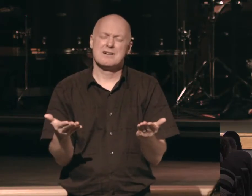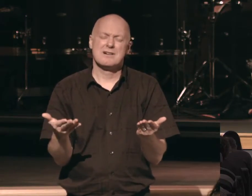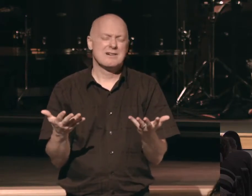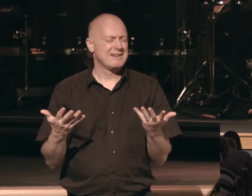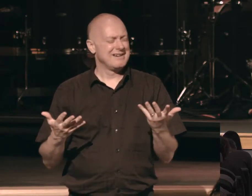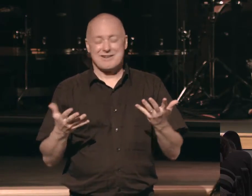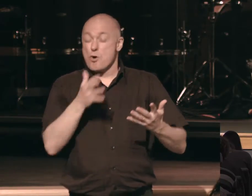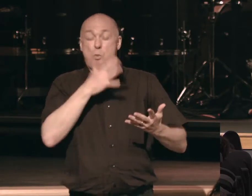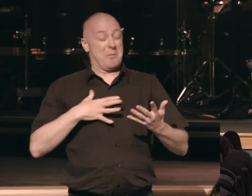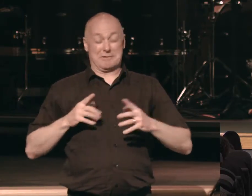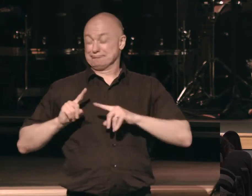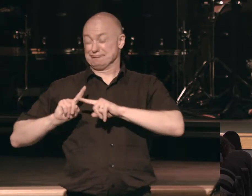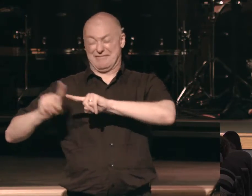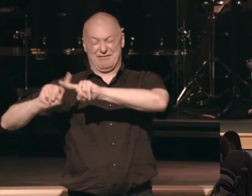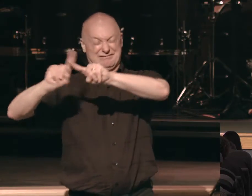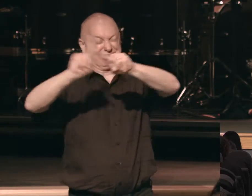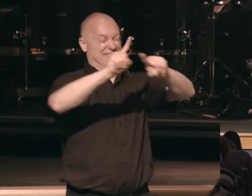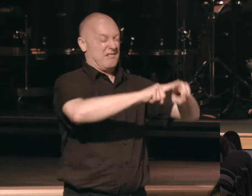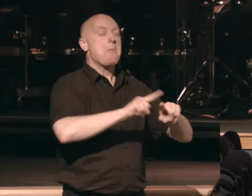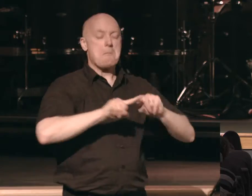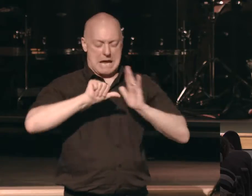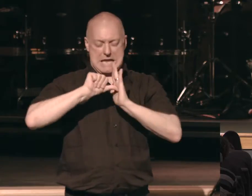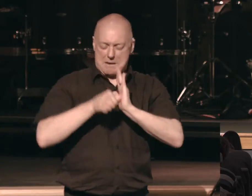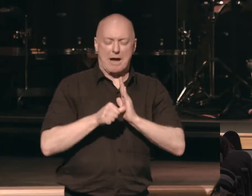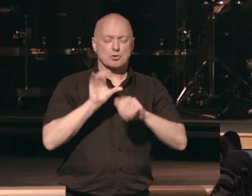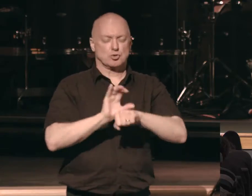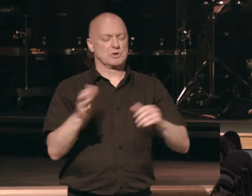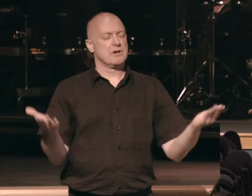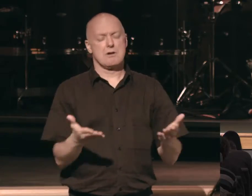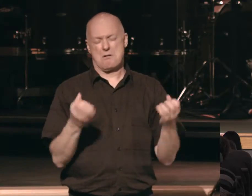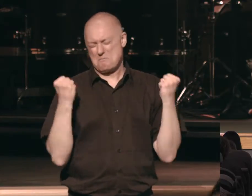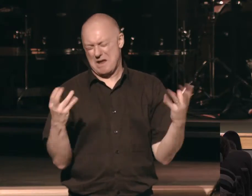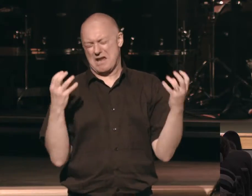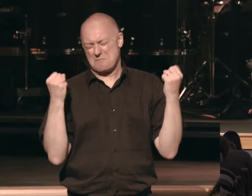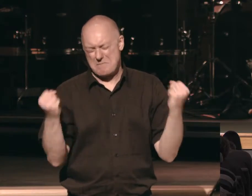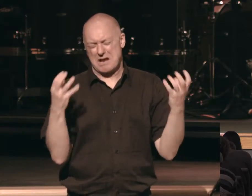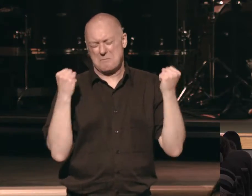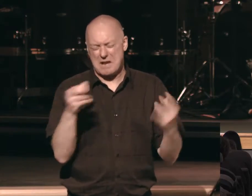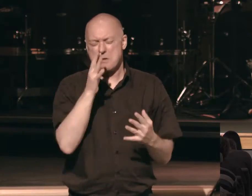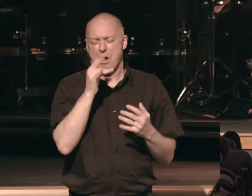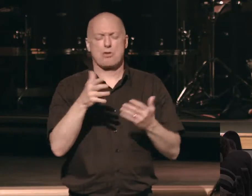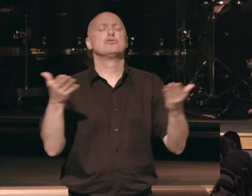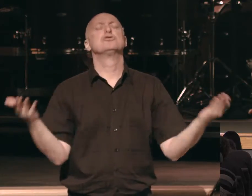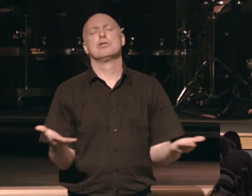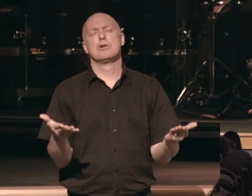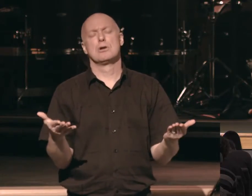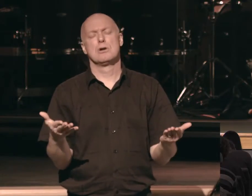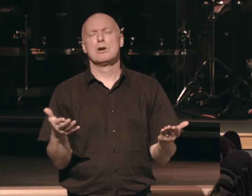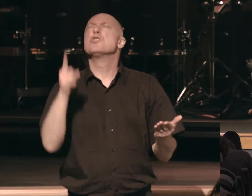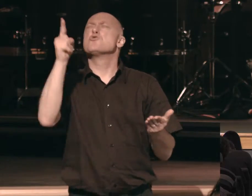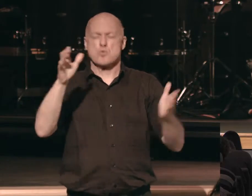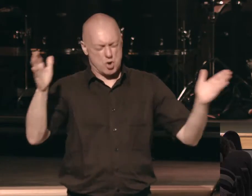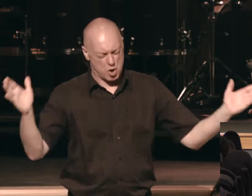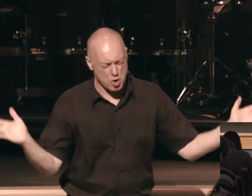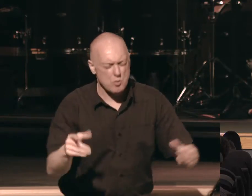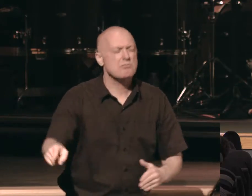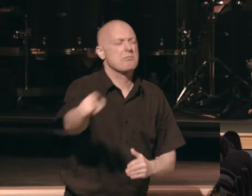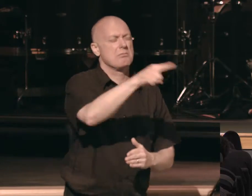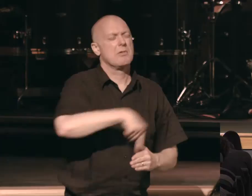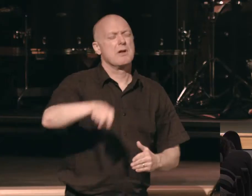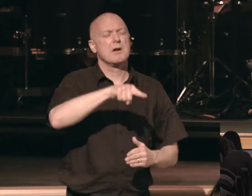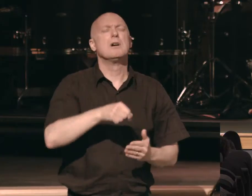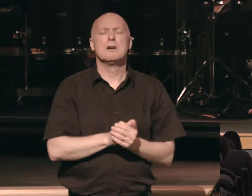Lord. And then all the different women that have such an impact upon this church family, hundreds and hundreds and hundreds of them, Lord, may they be so